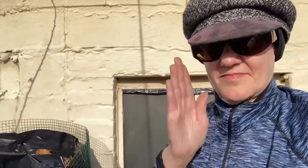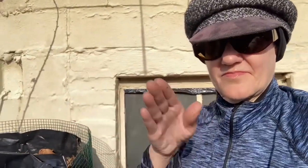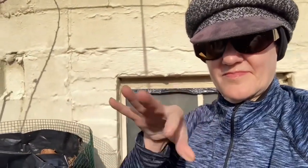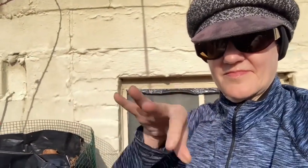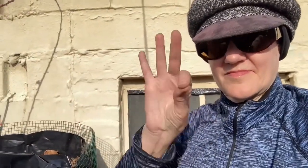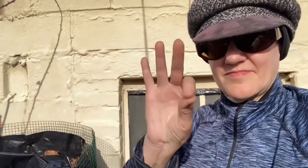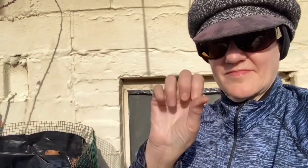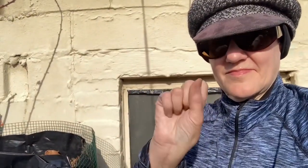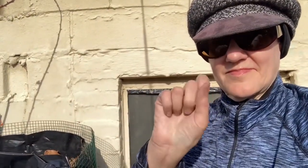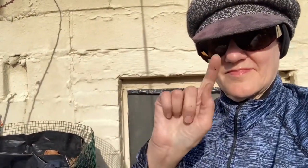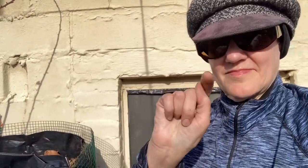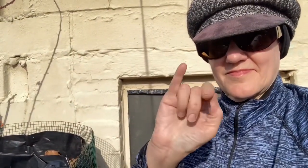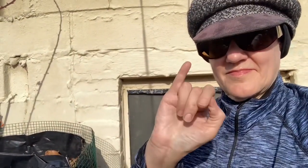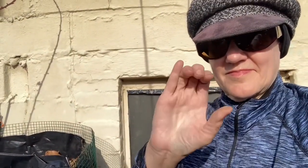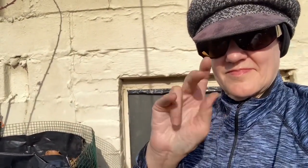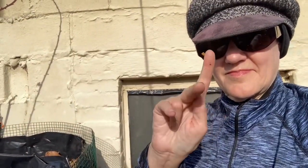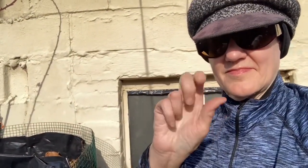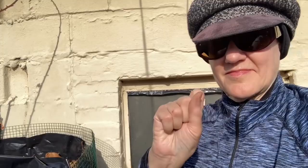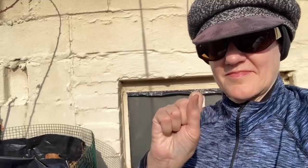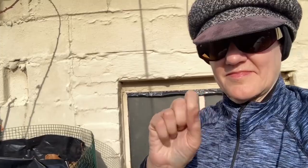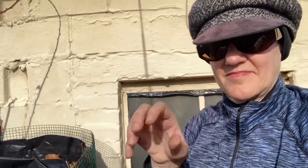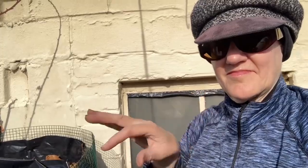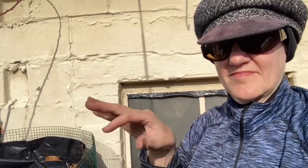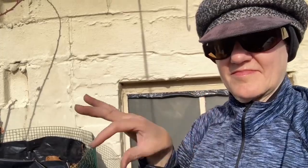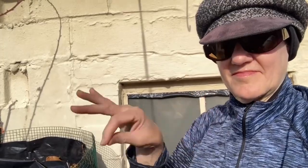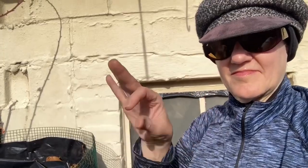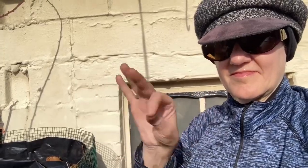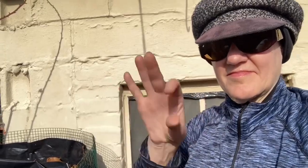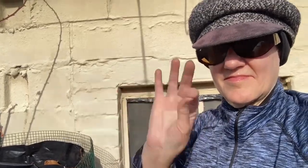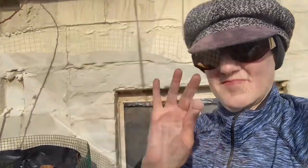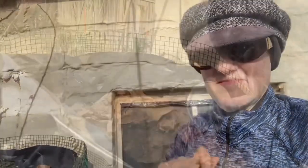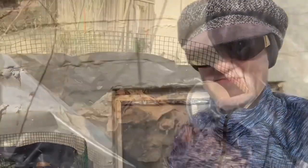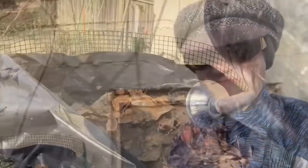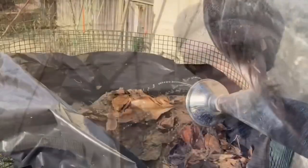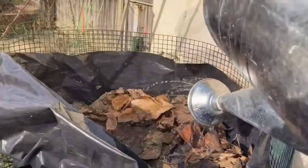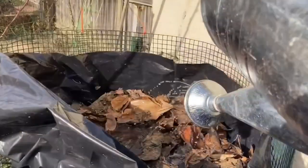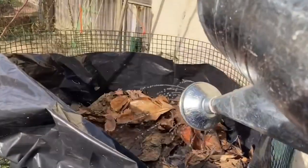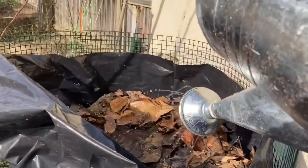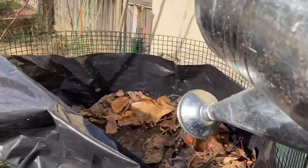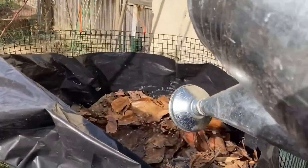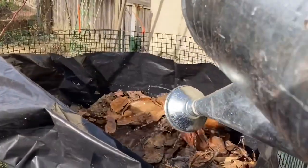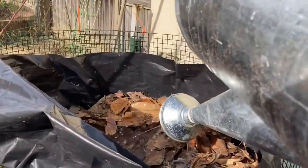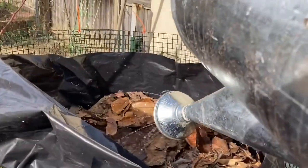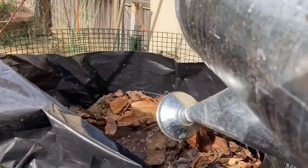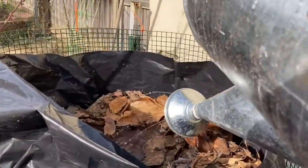Now you are going to find sticks in the bags of leaves. Let's just pick them out.